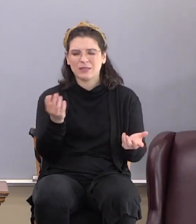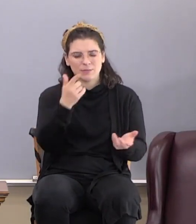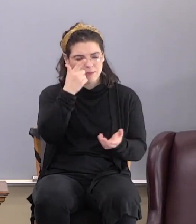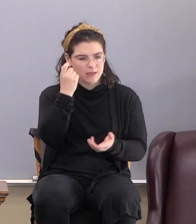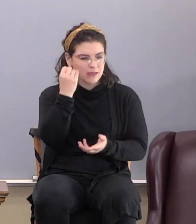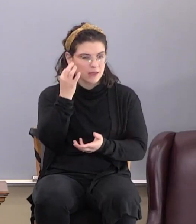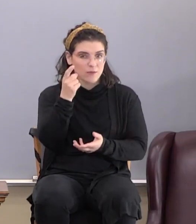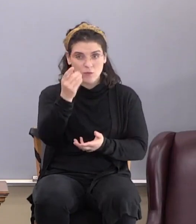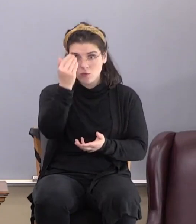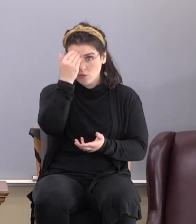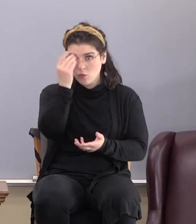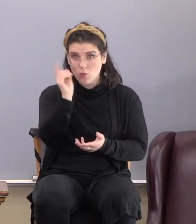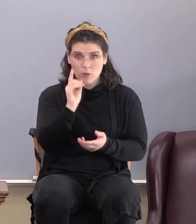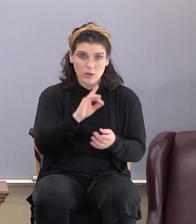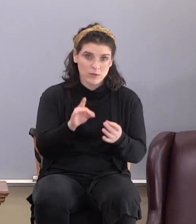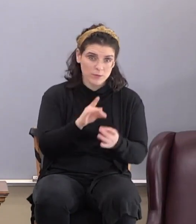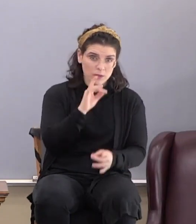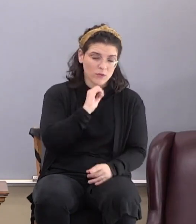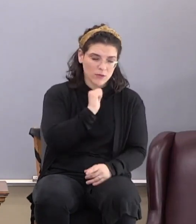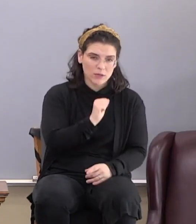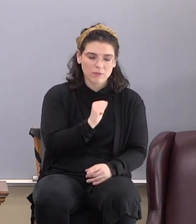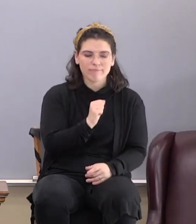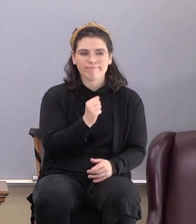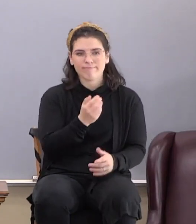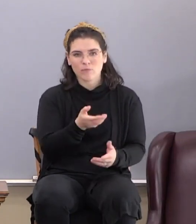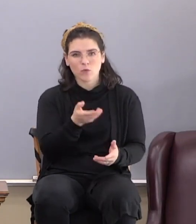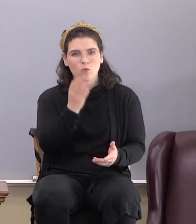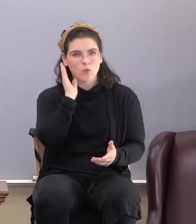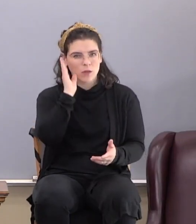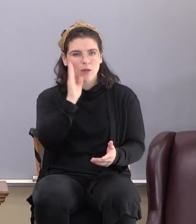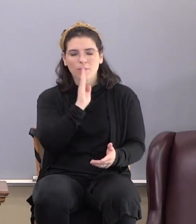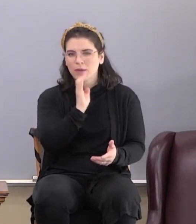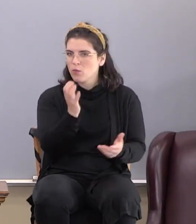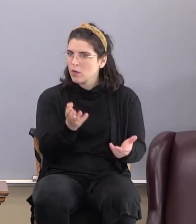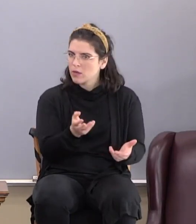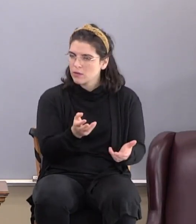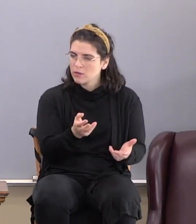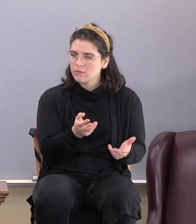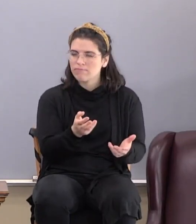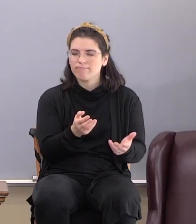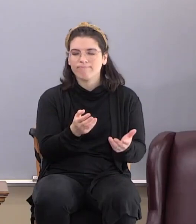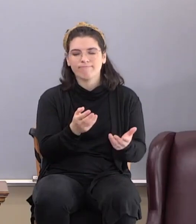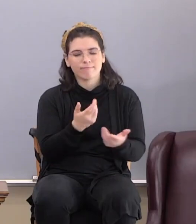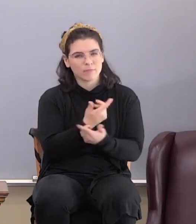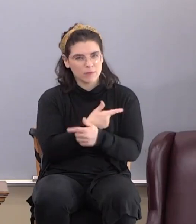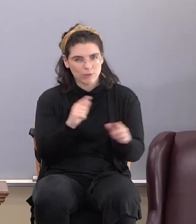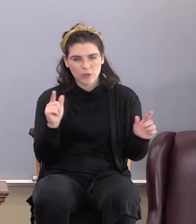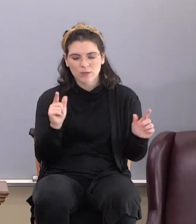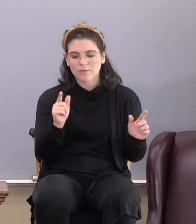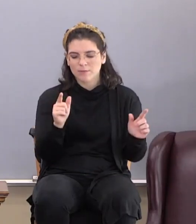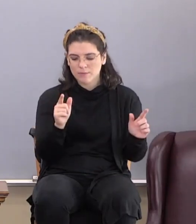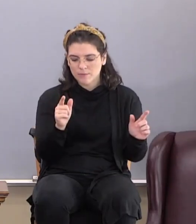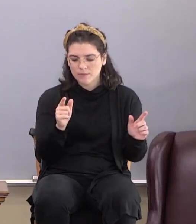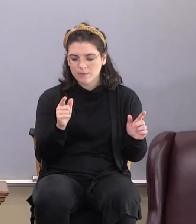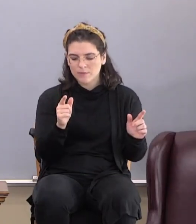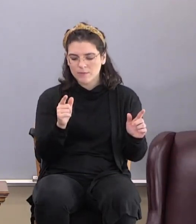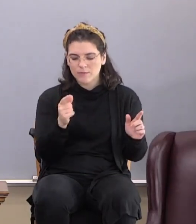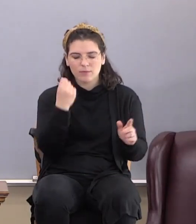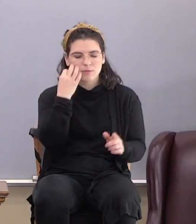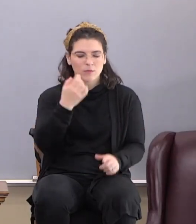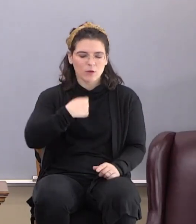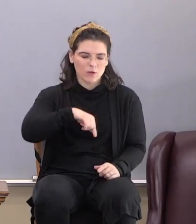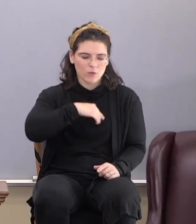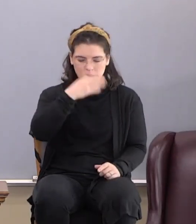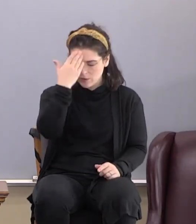know where the Spirit is, there's going to be what? Liberty. If we don't know